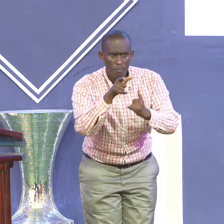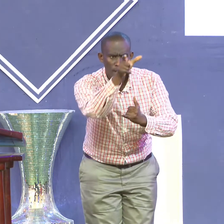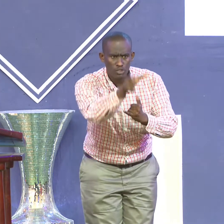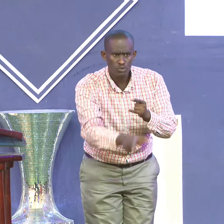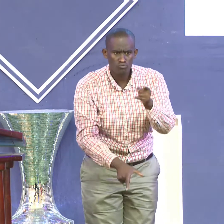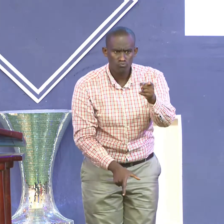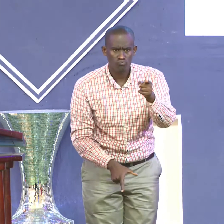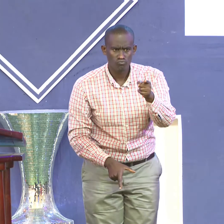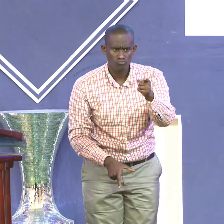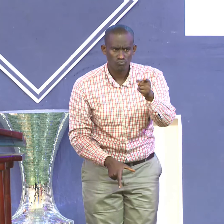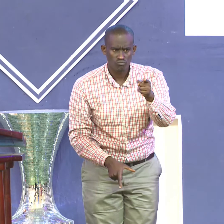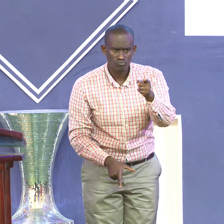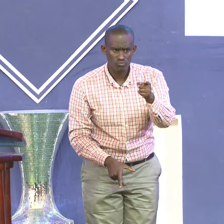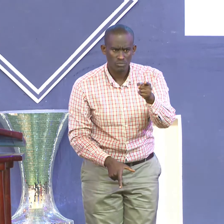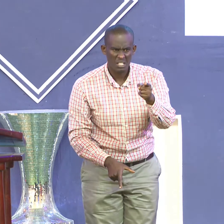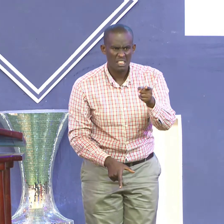voice.